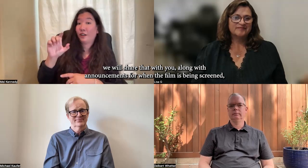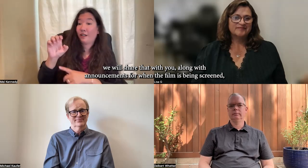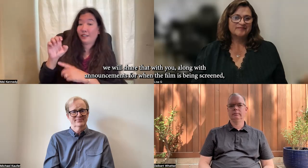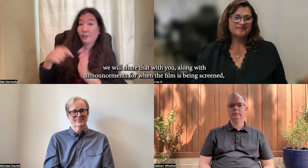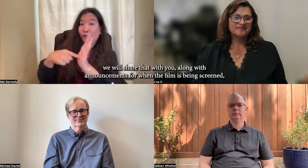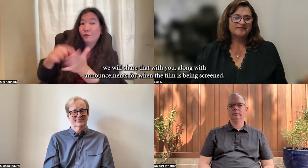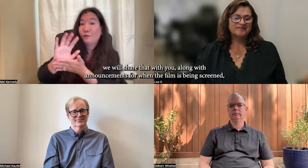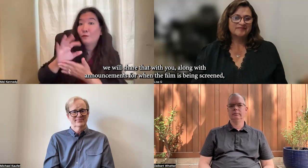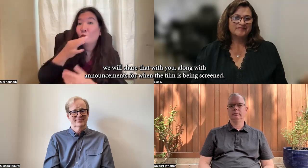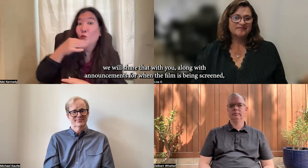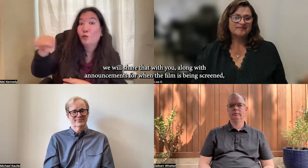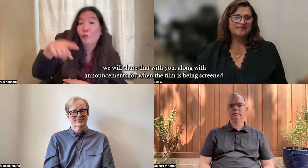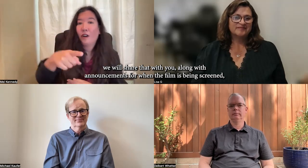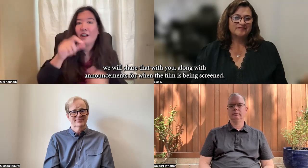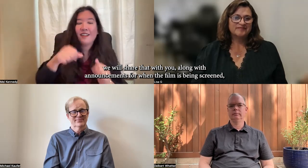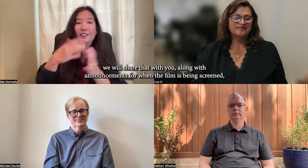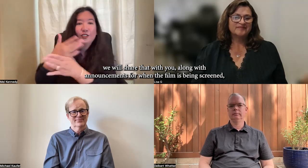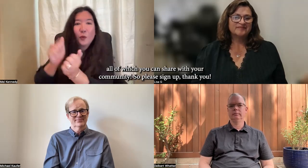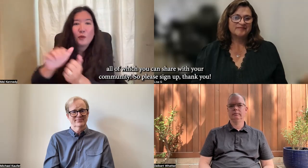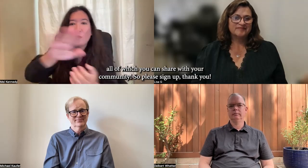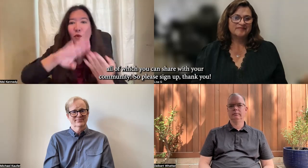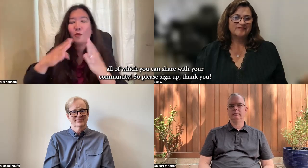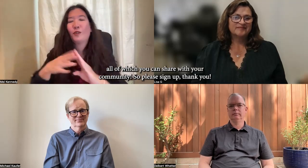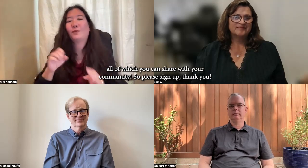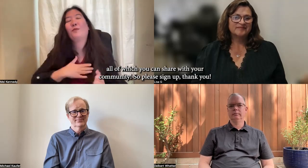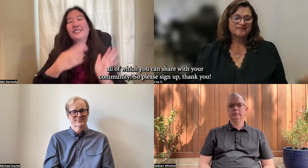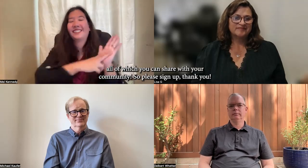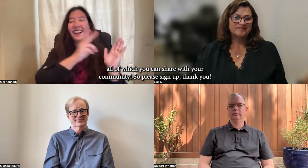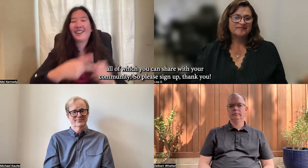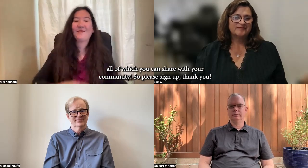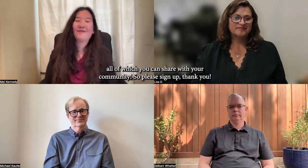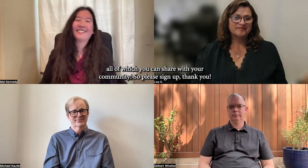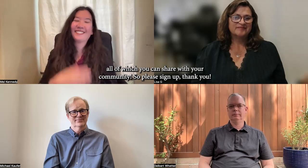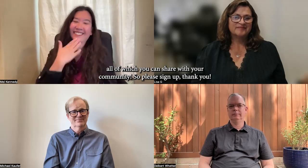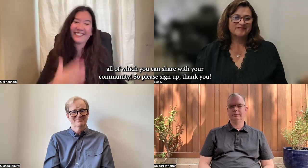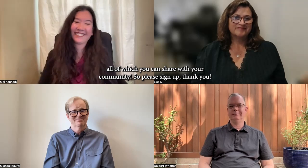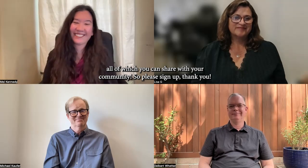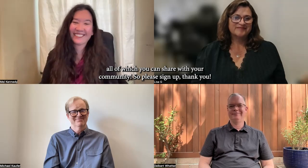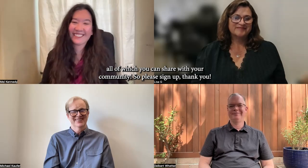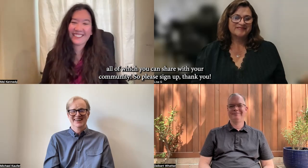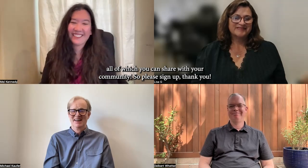for when the film is being screened, all of which you can share with your community. So please sign up. Thank you.